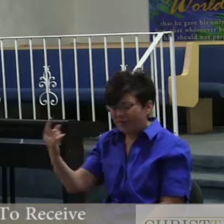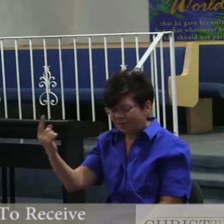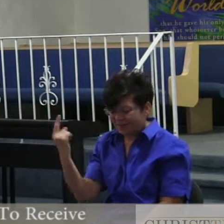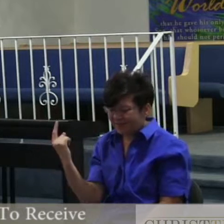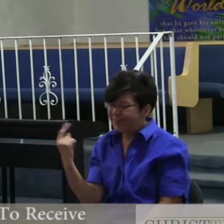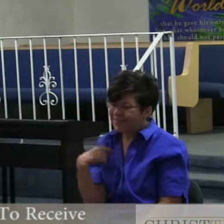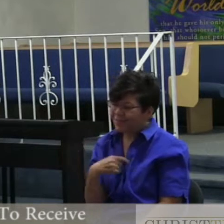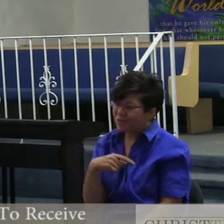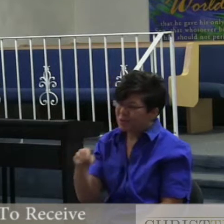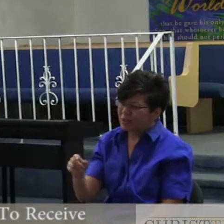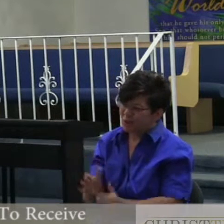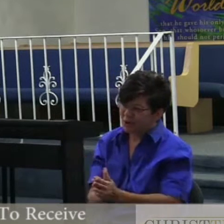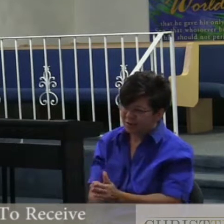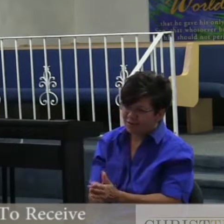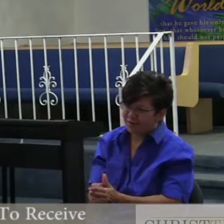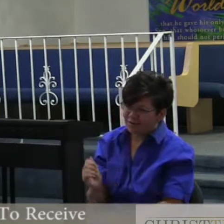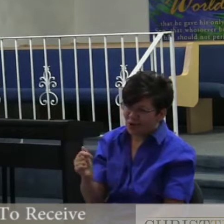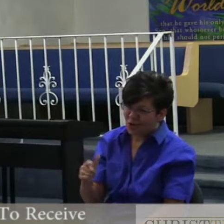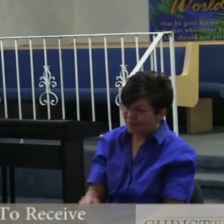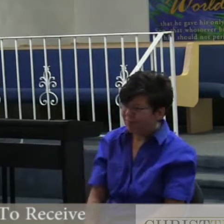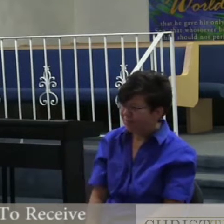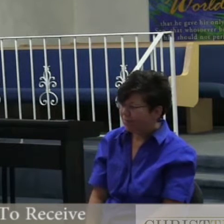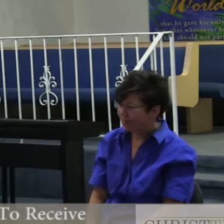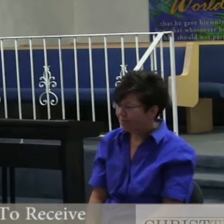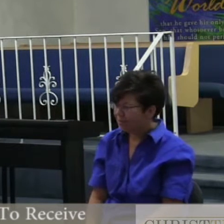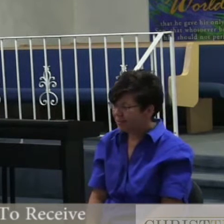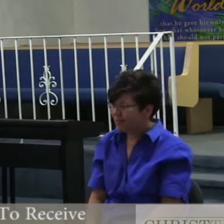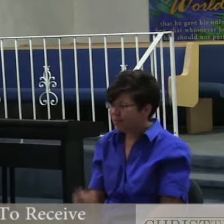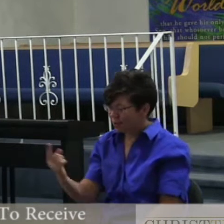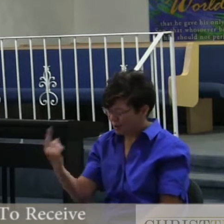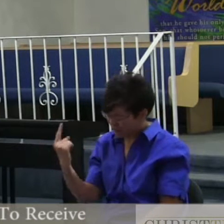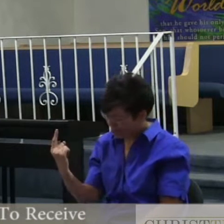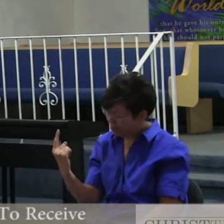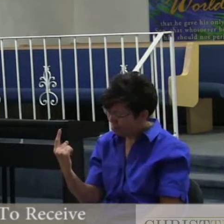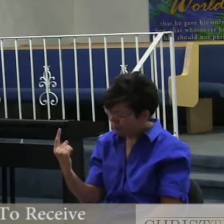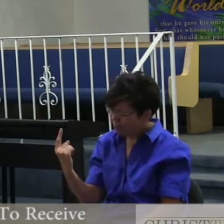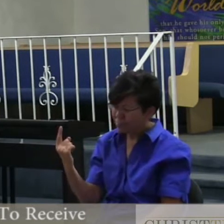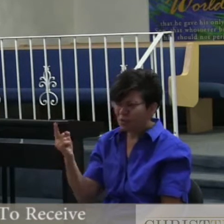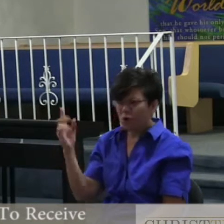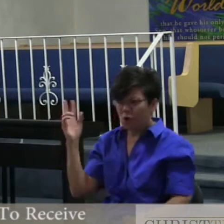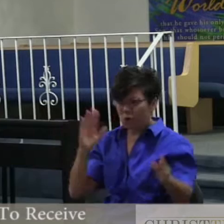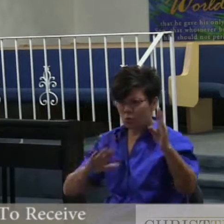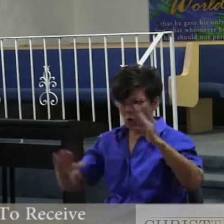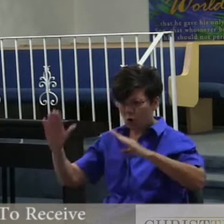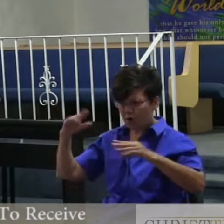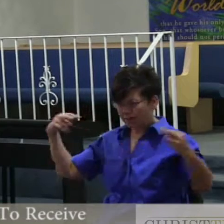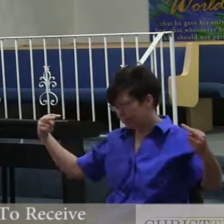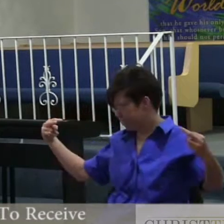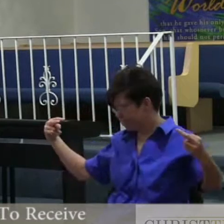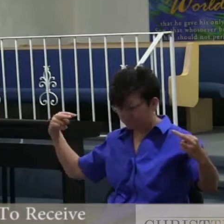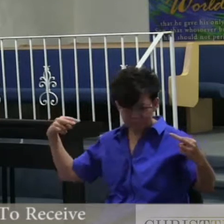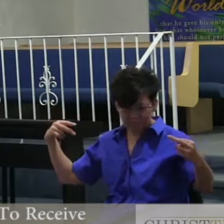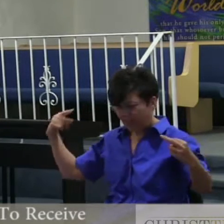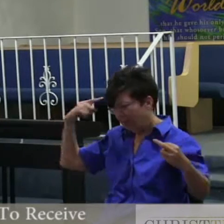all need prayer. So many are afraid to come for prayer because they're worried about what somebody may think.